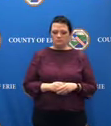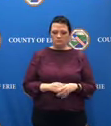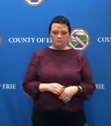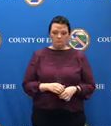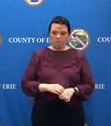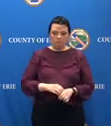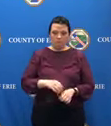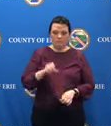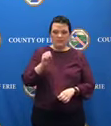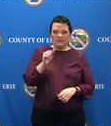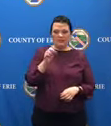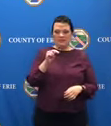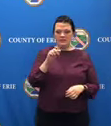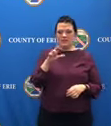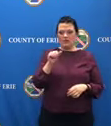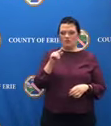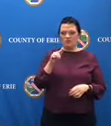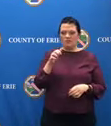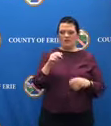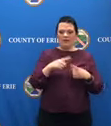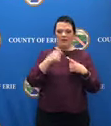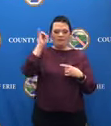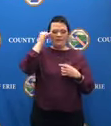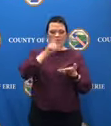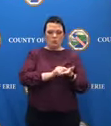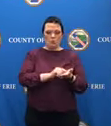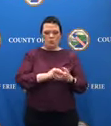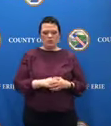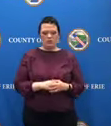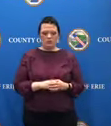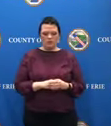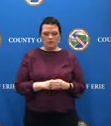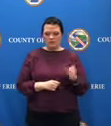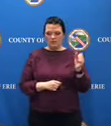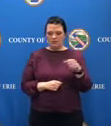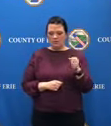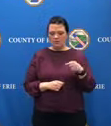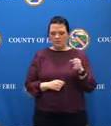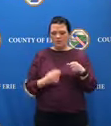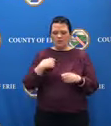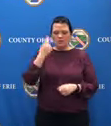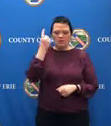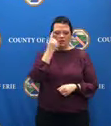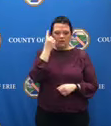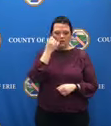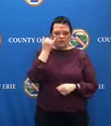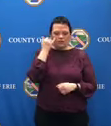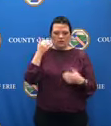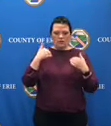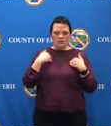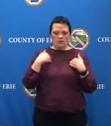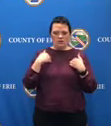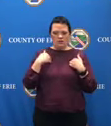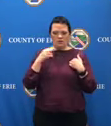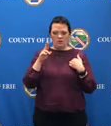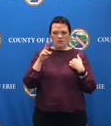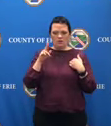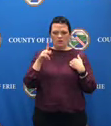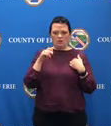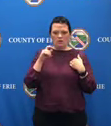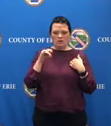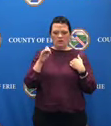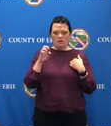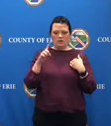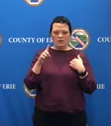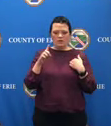If not, Sandra Tan from the Buffalo News. Yes, hi, thank you. I'm wondering if you guys have updated age range and